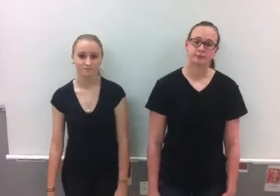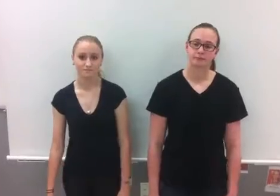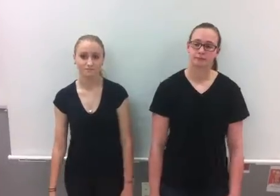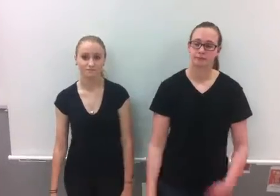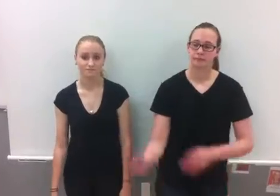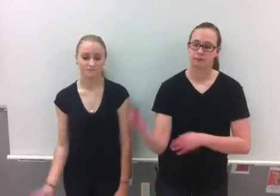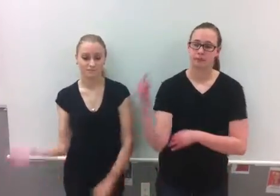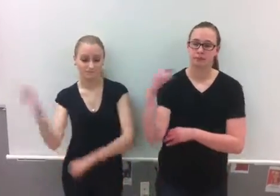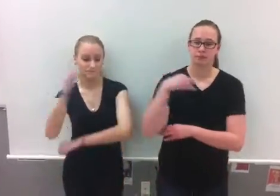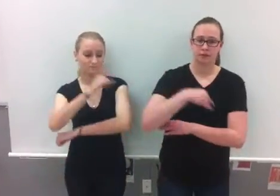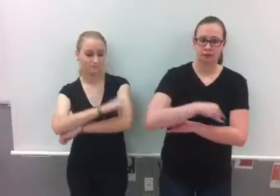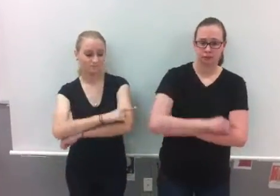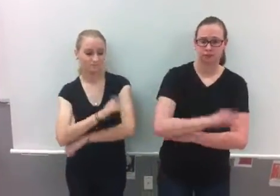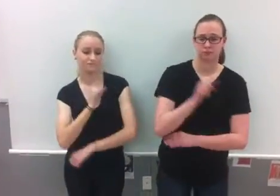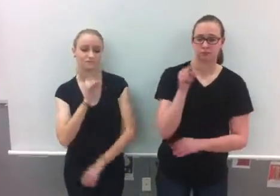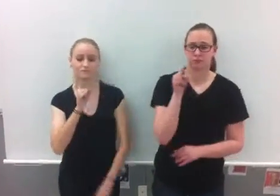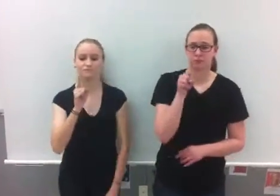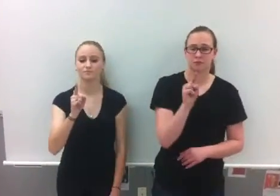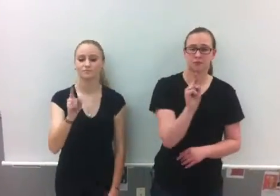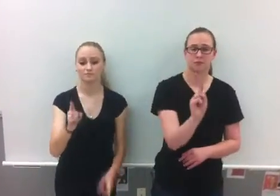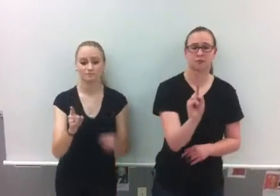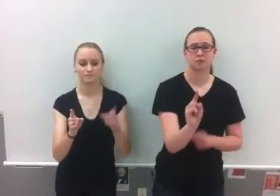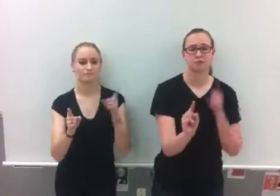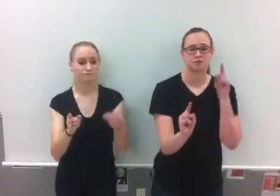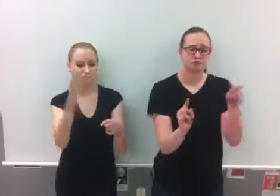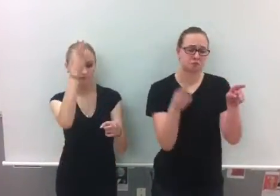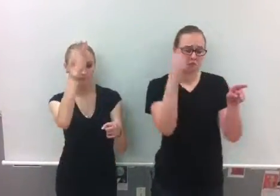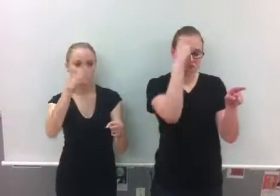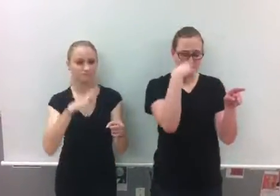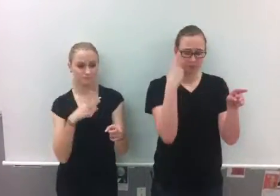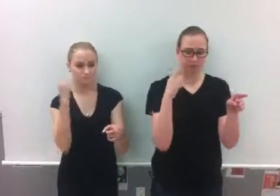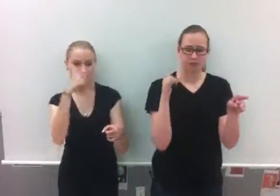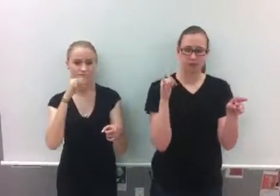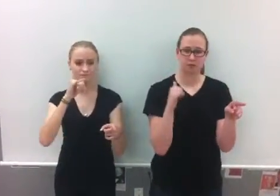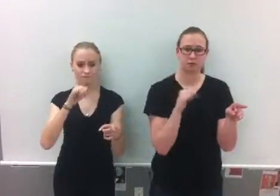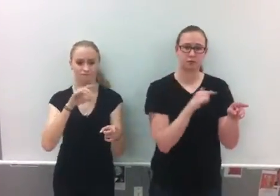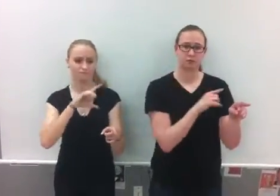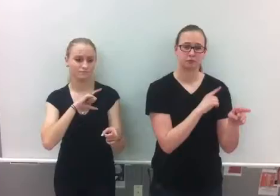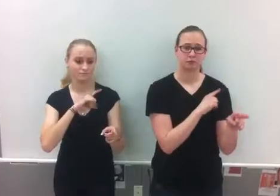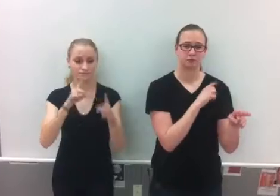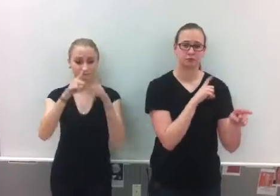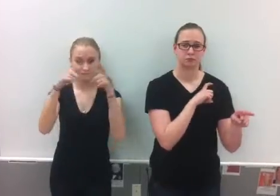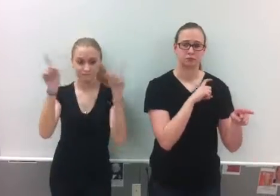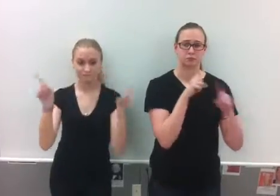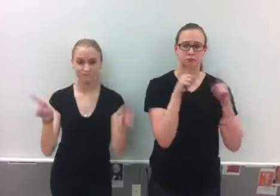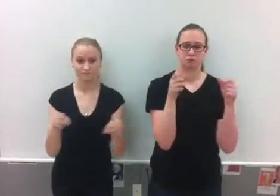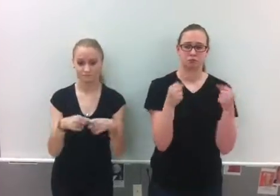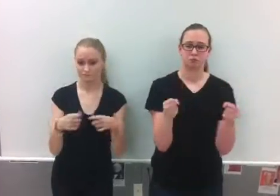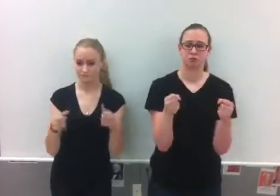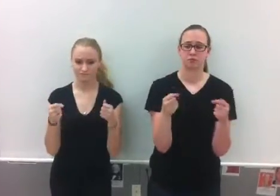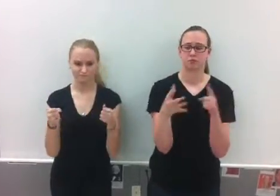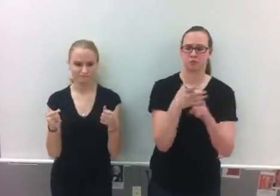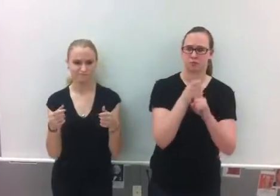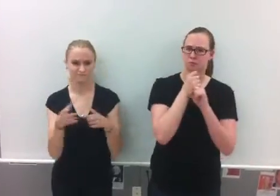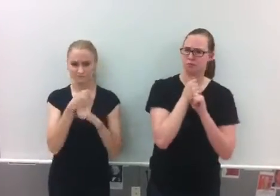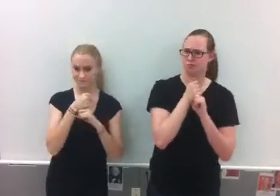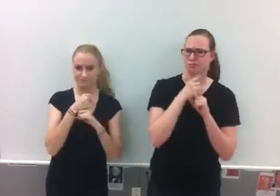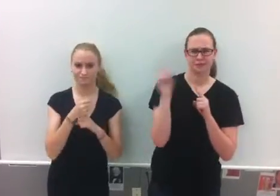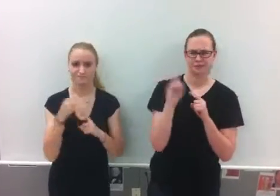Well, I complained later than when I came out, I loved to do like a dog's man and there was my name out. I ain't tryin' to get arrested yet, I just got here.